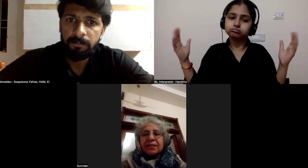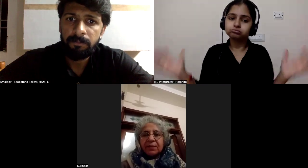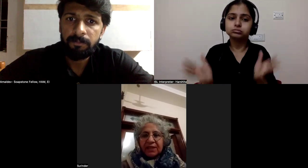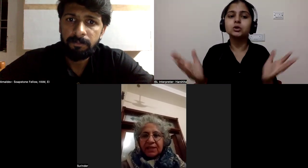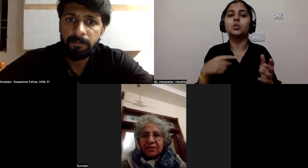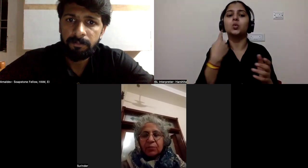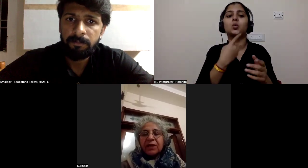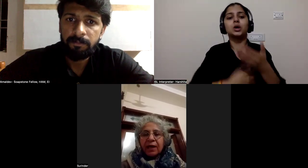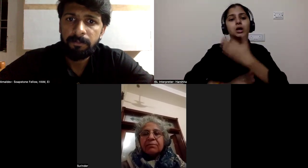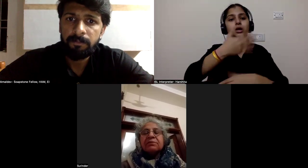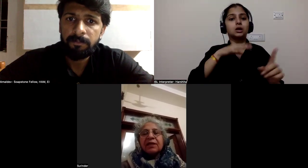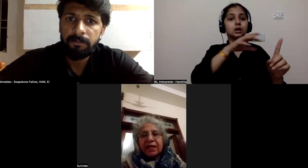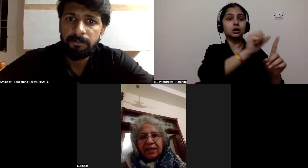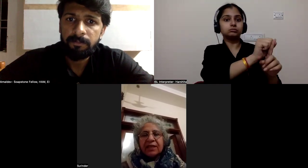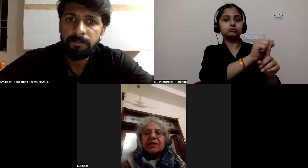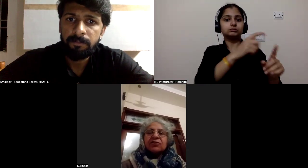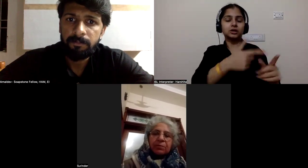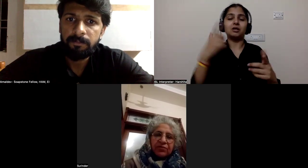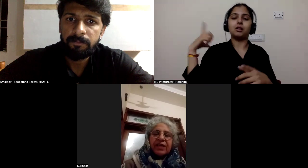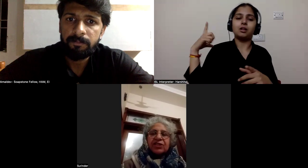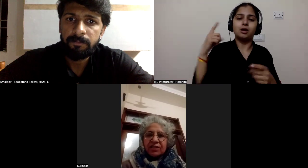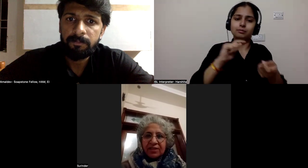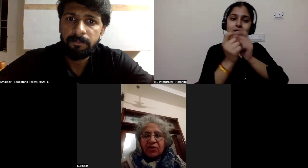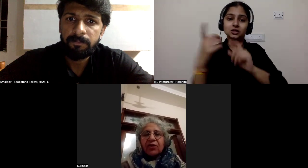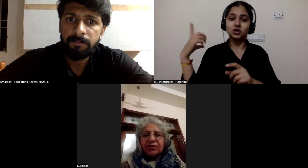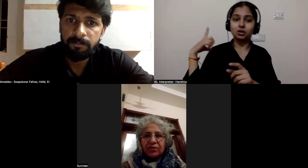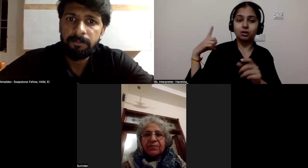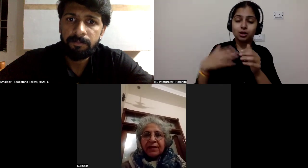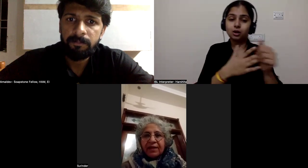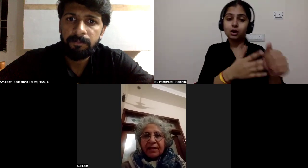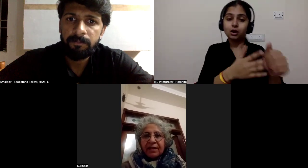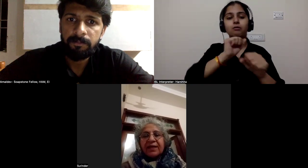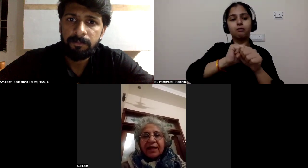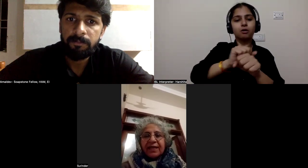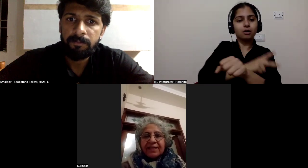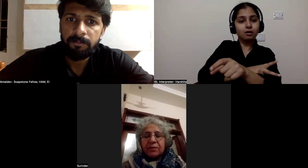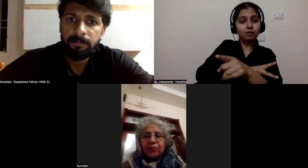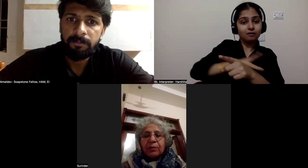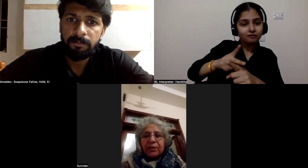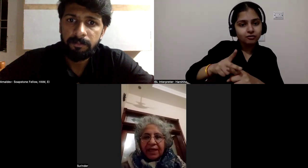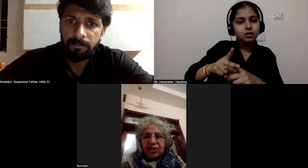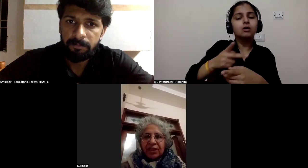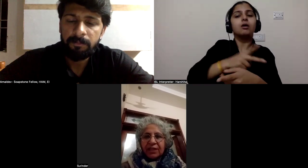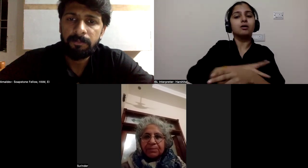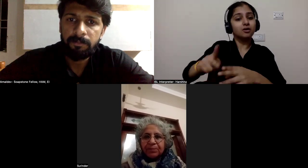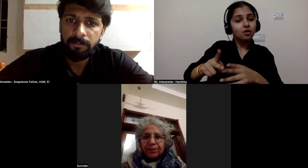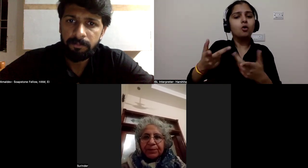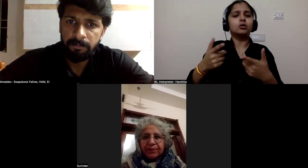with disabilities to become great leaders or professionals, or realize their full